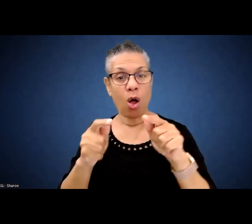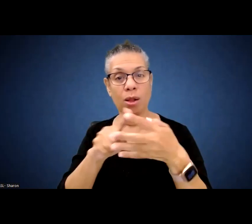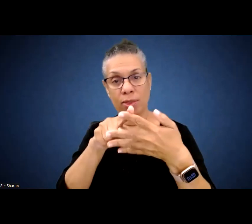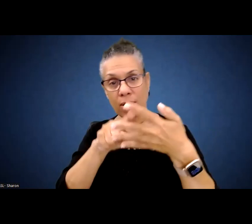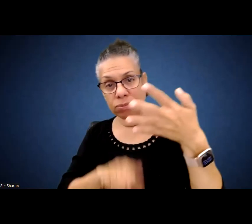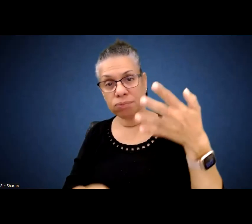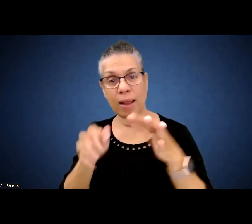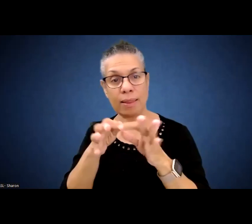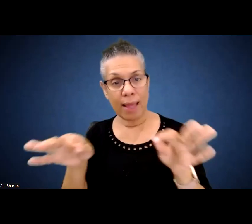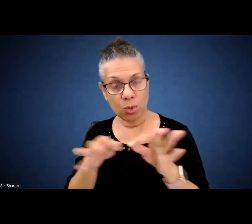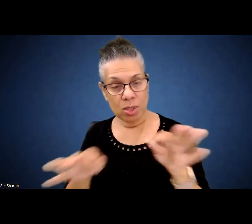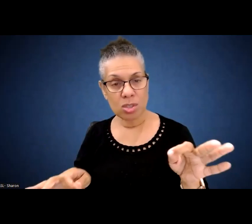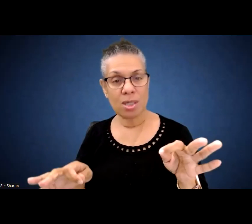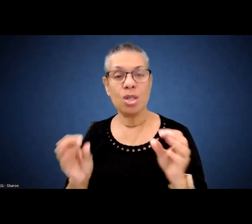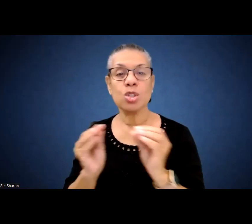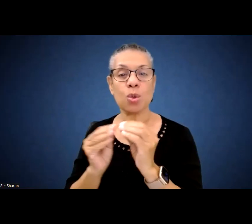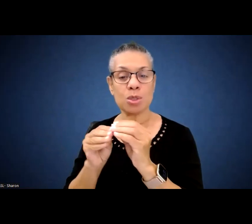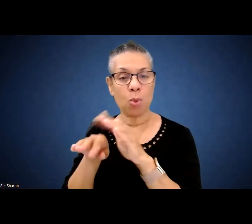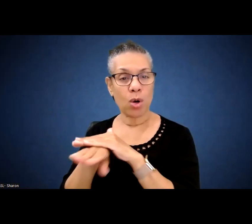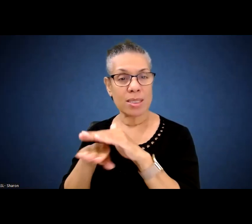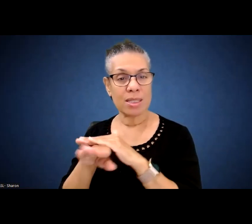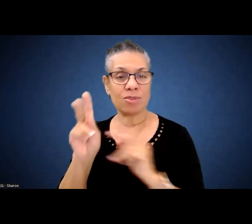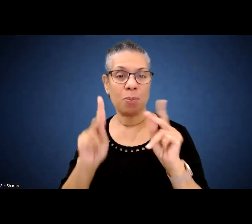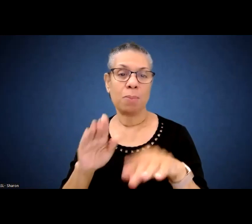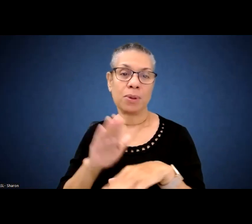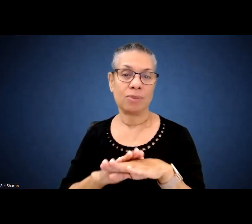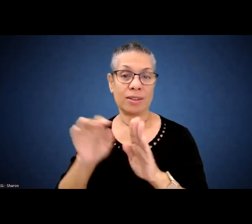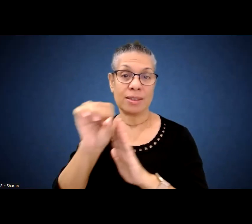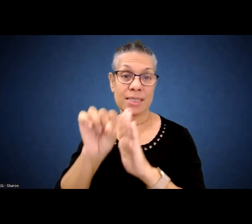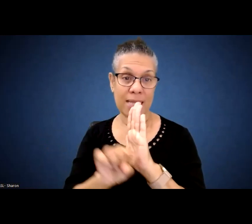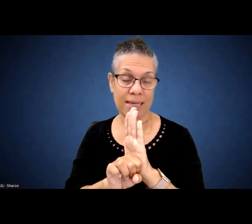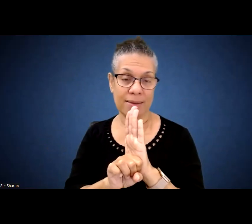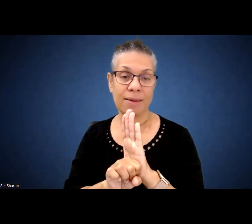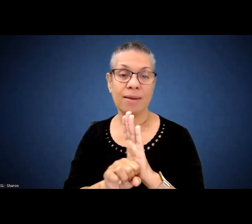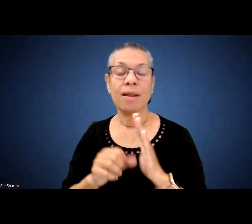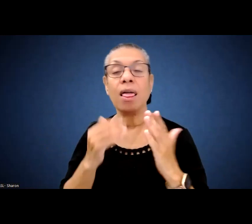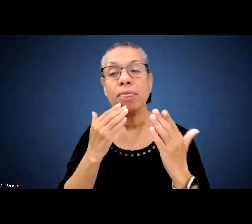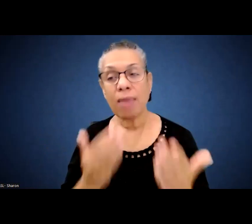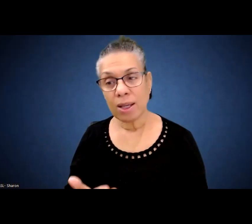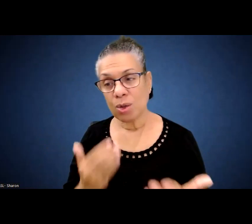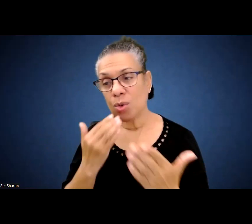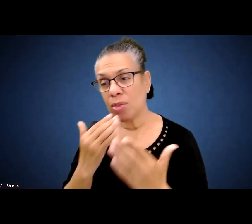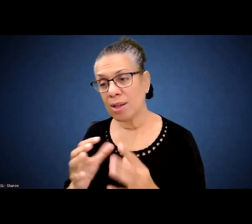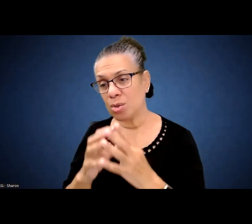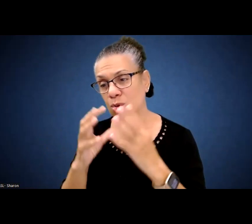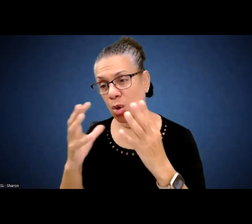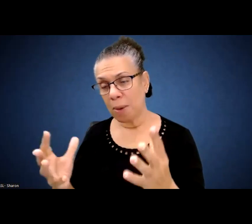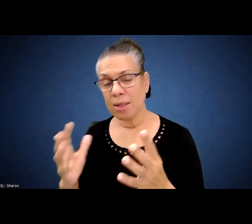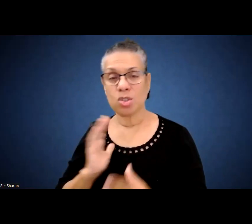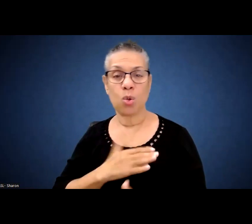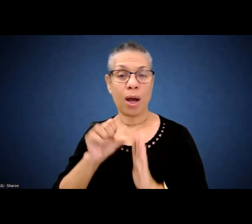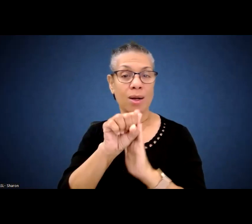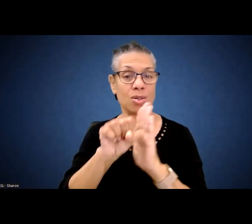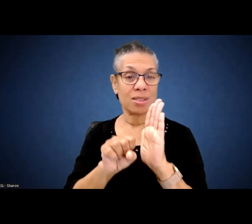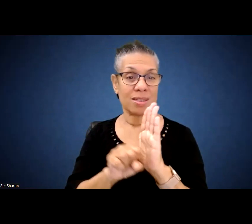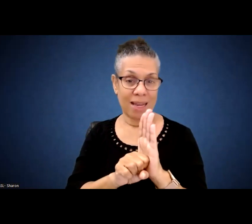our website so that they are more accessible to people in the Commonwealth. So thank you very much to our state folks who are